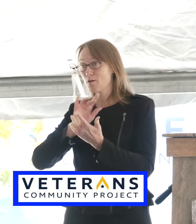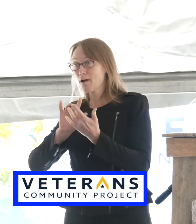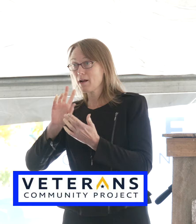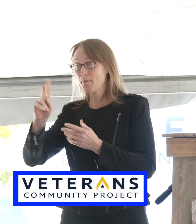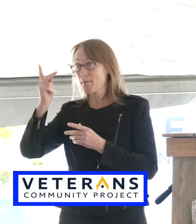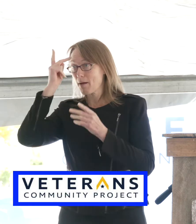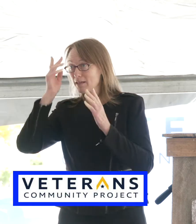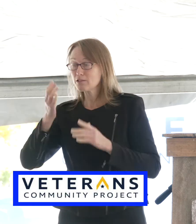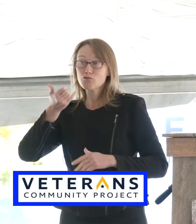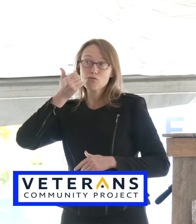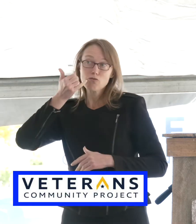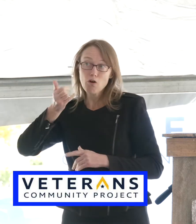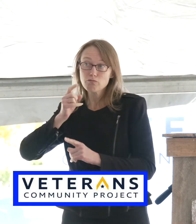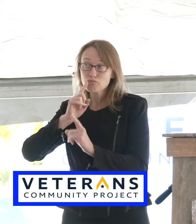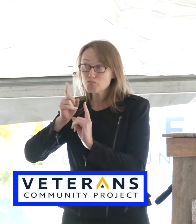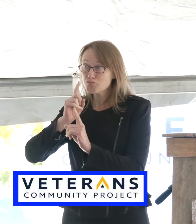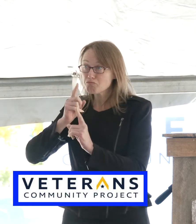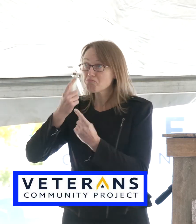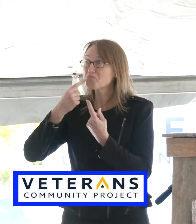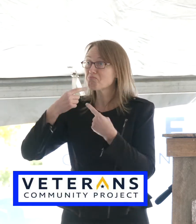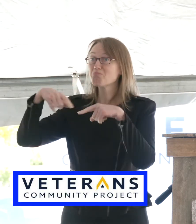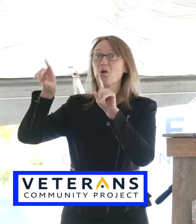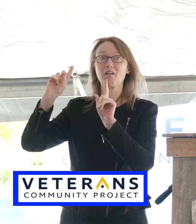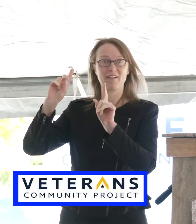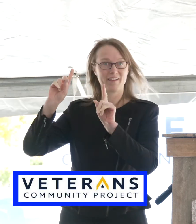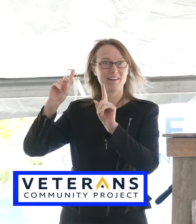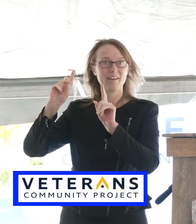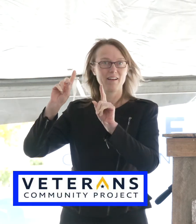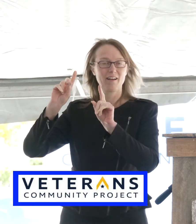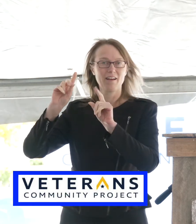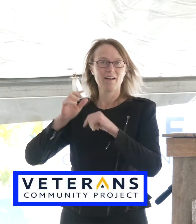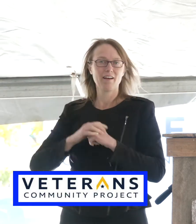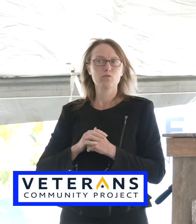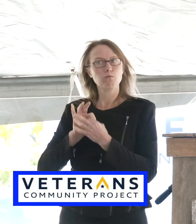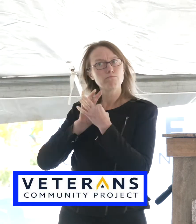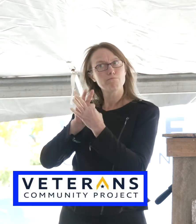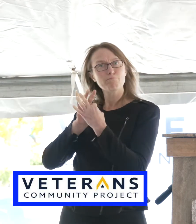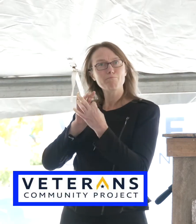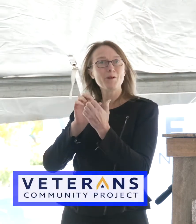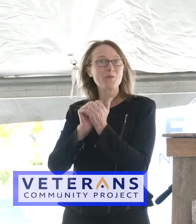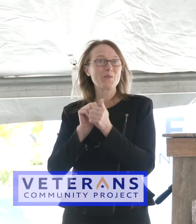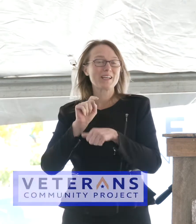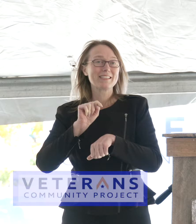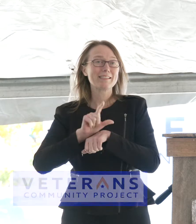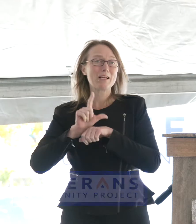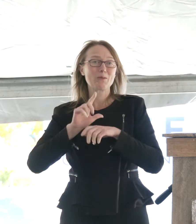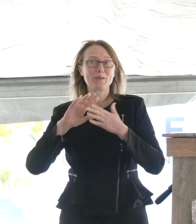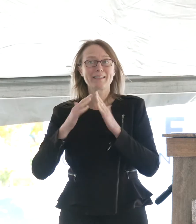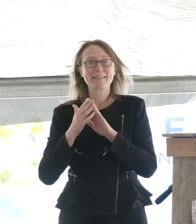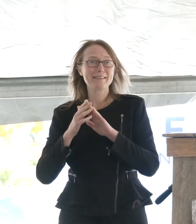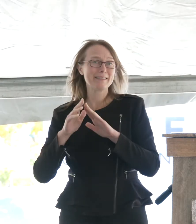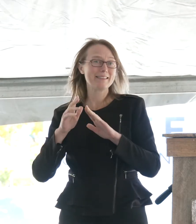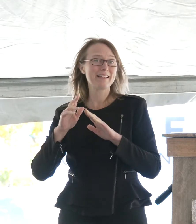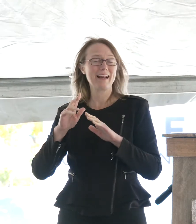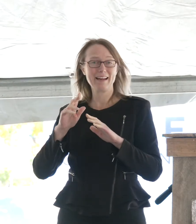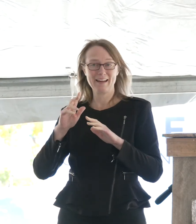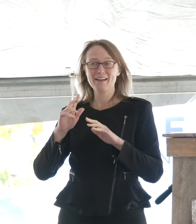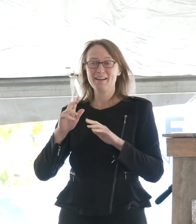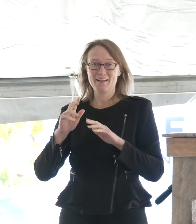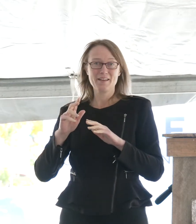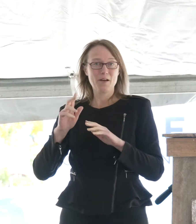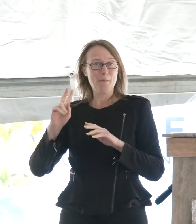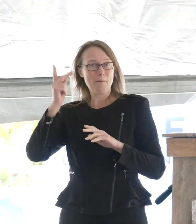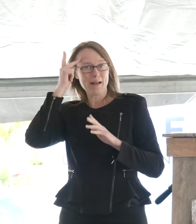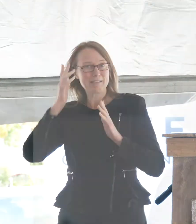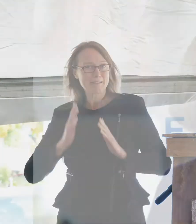done on Wednesday. So it means a great deal to have the city on board, and that's why we're so grateful to have Mayor Lyda Krewson